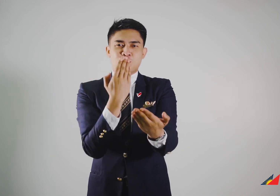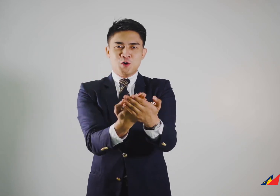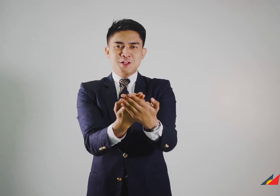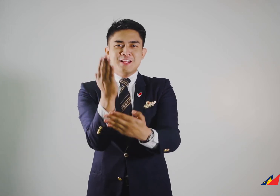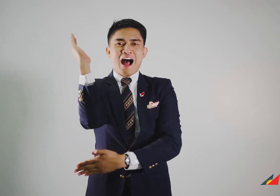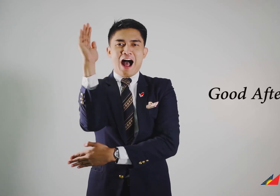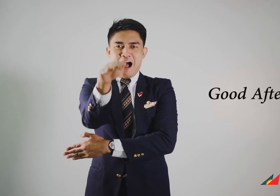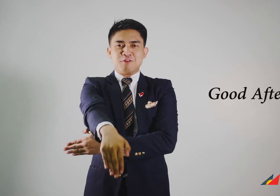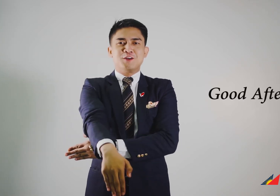Good afternoon.